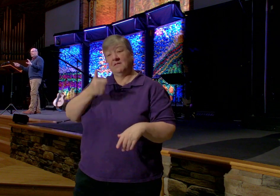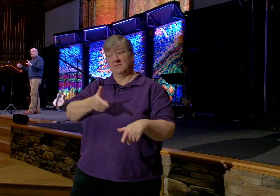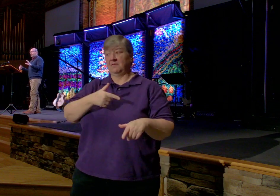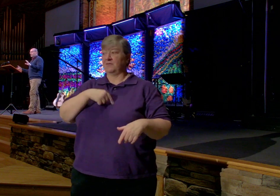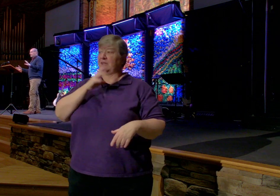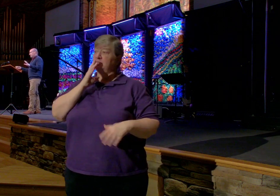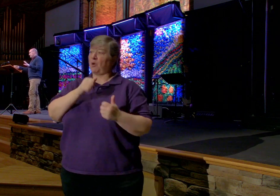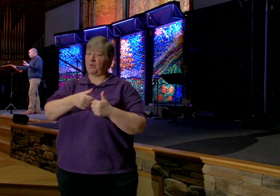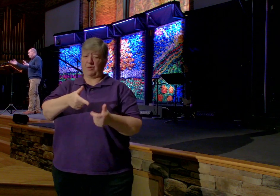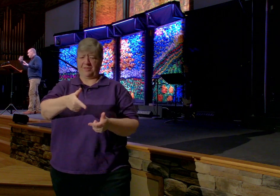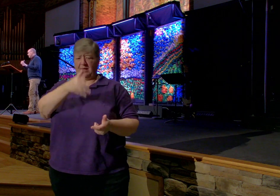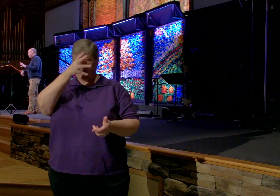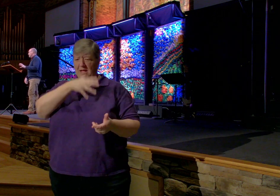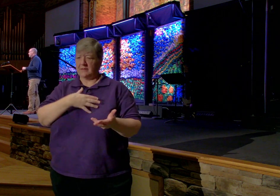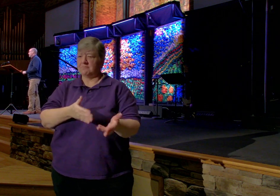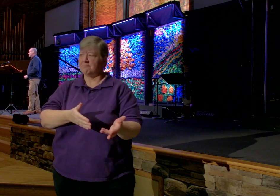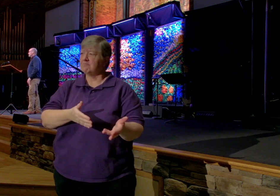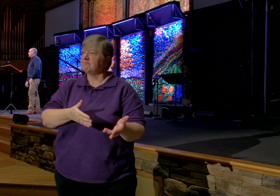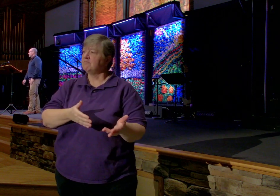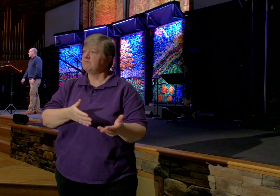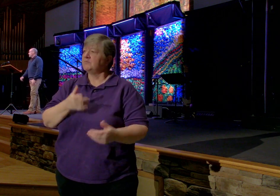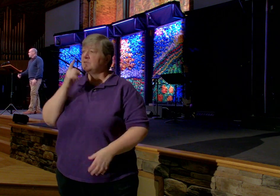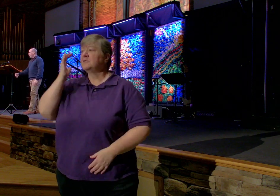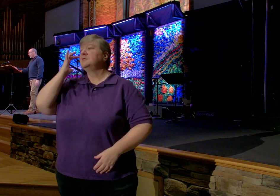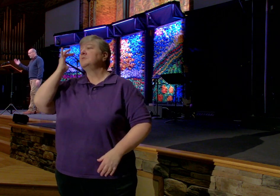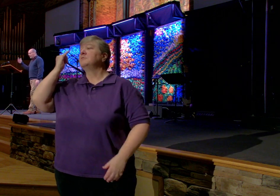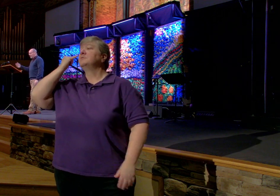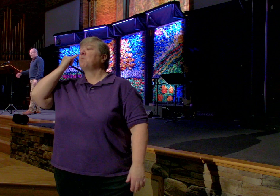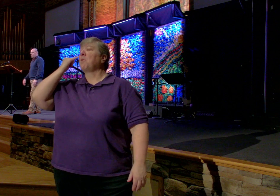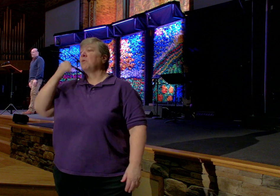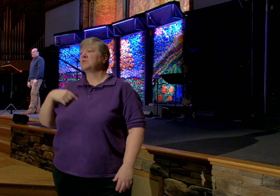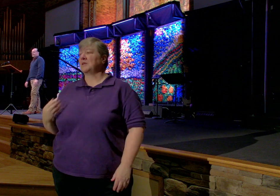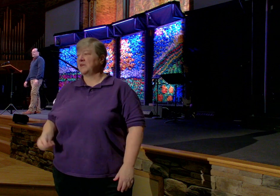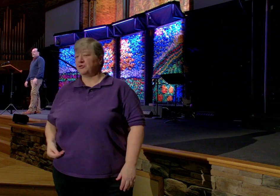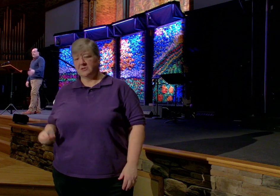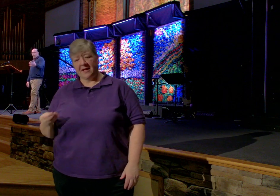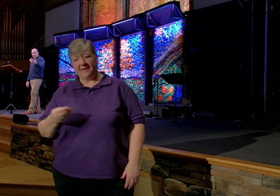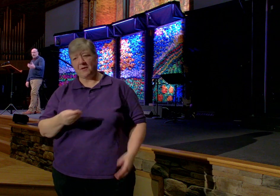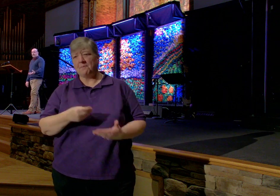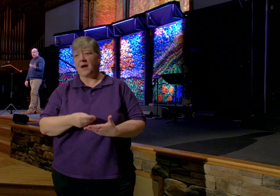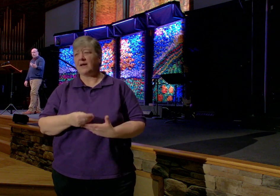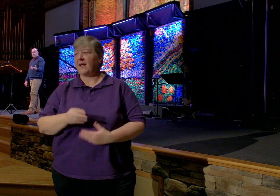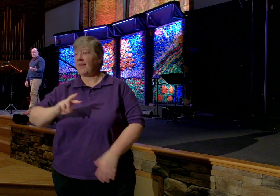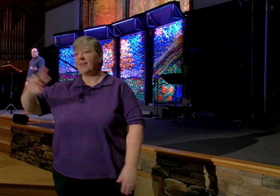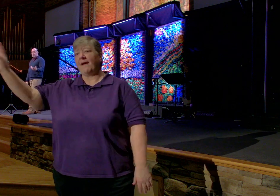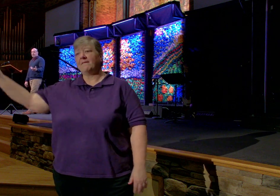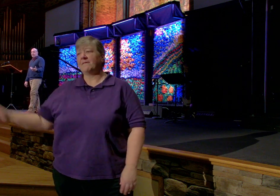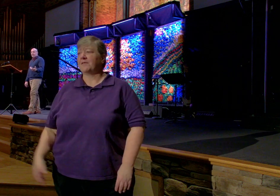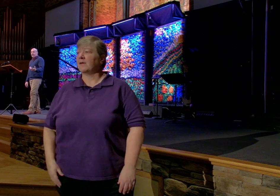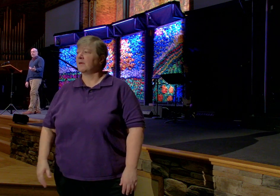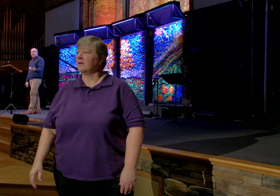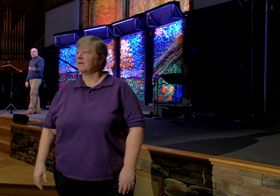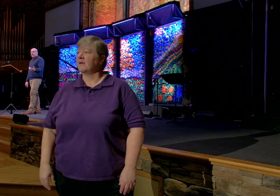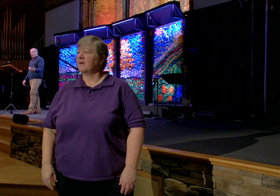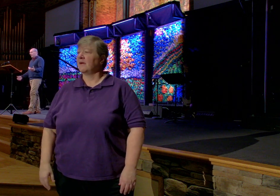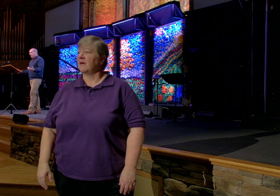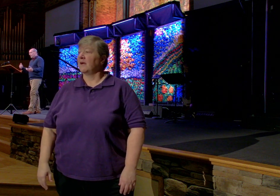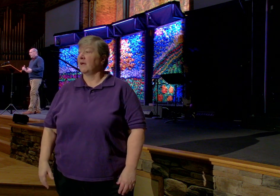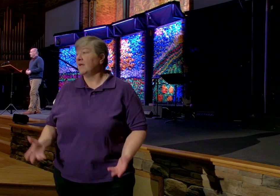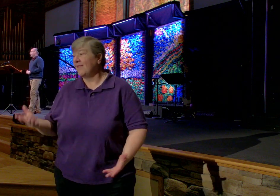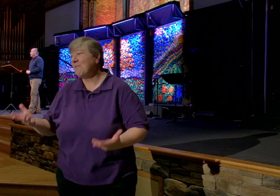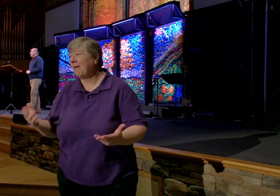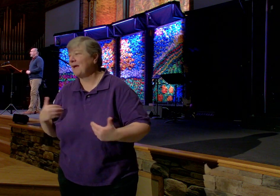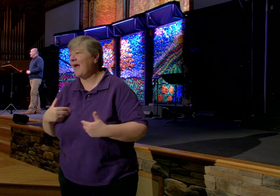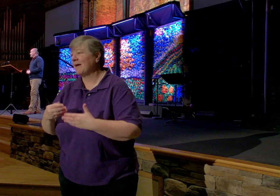they spoke to him. What if Peter and John just gave him some change and walked away? He would have had some change,